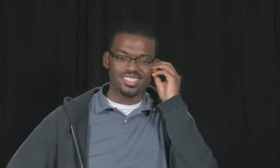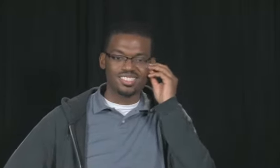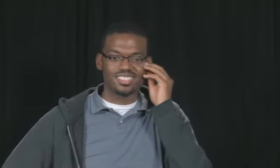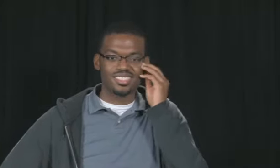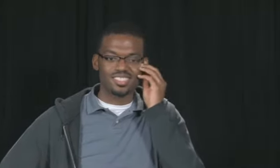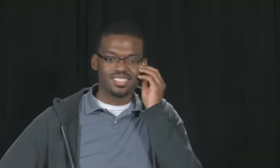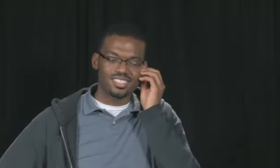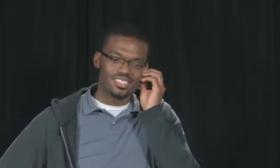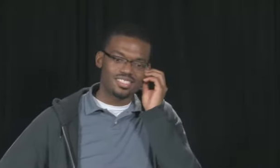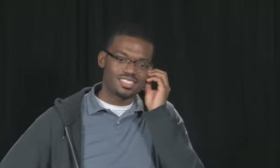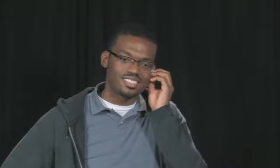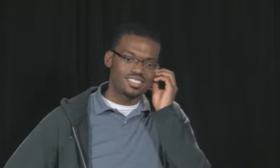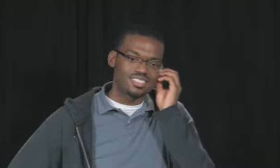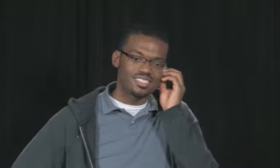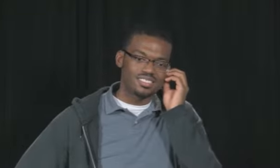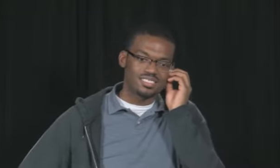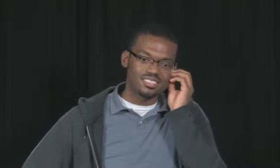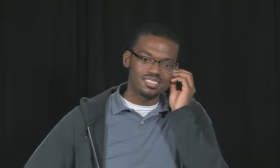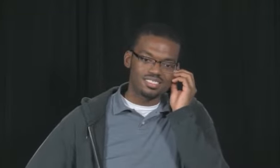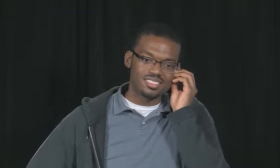white, but no such roses.